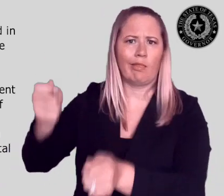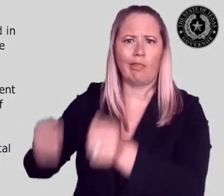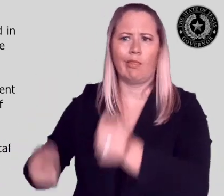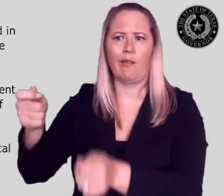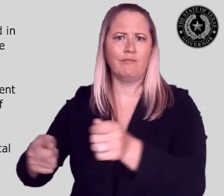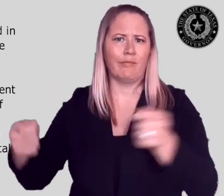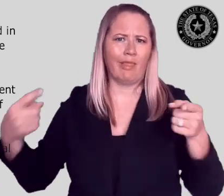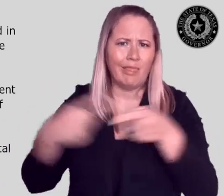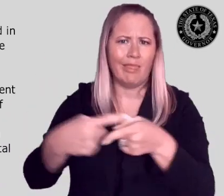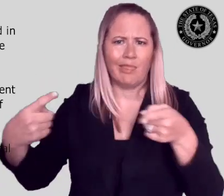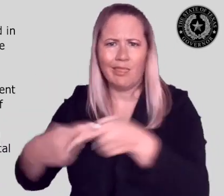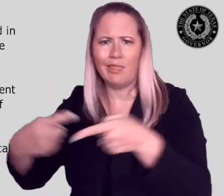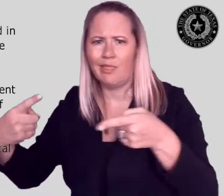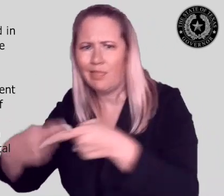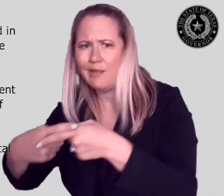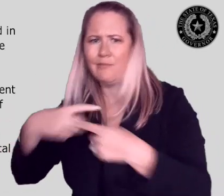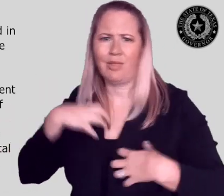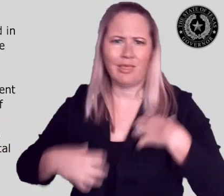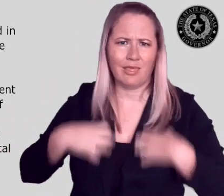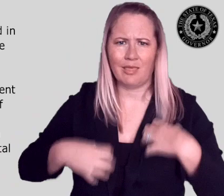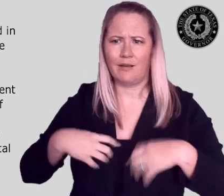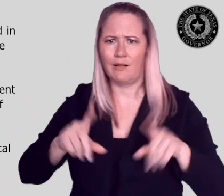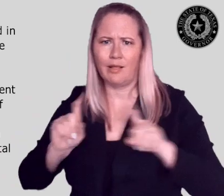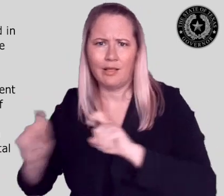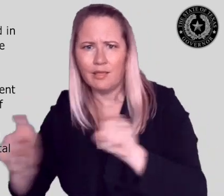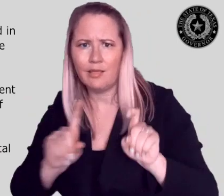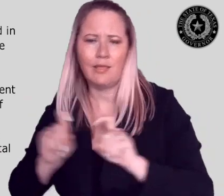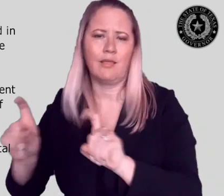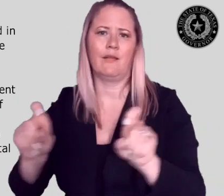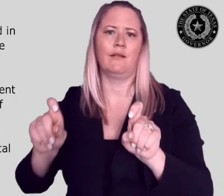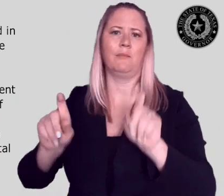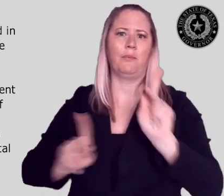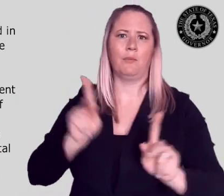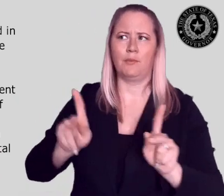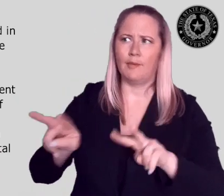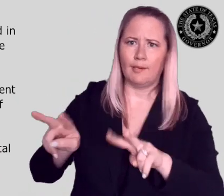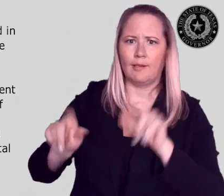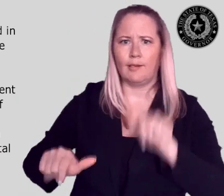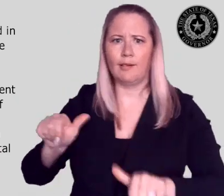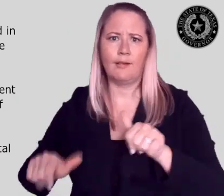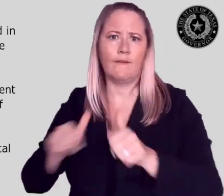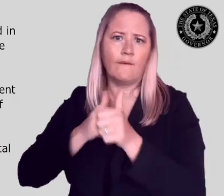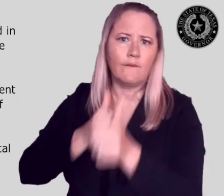inconsistent limitation by a local governmental entity or official